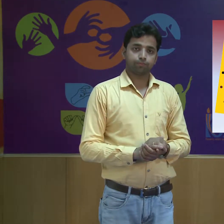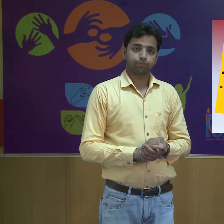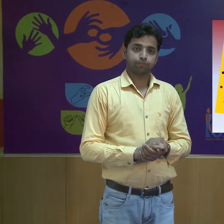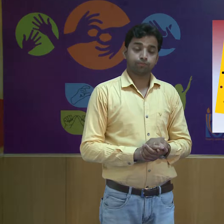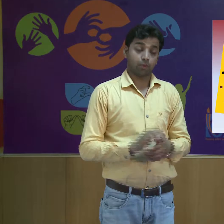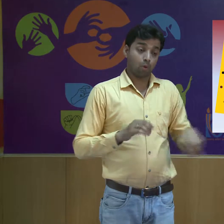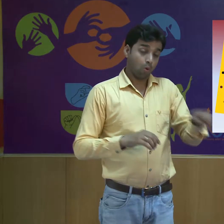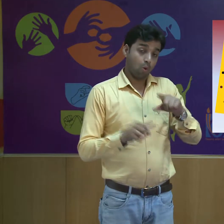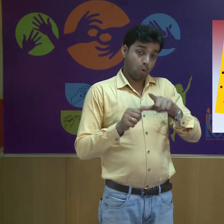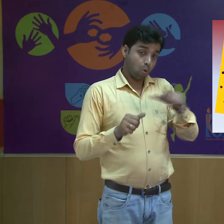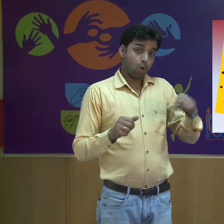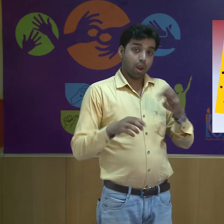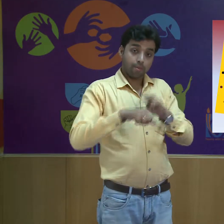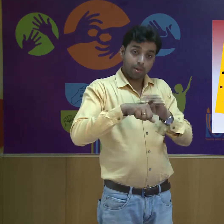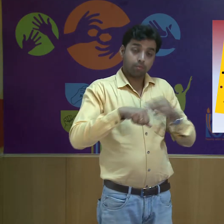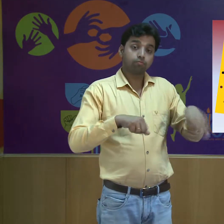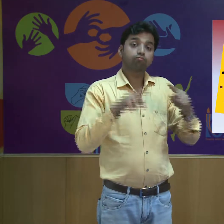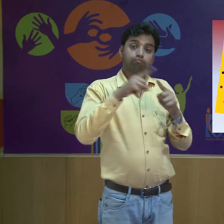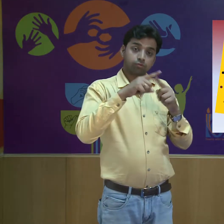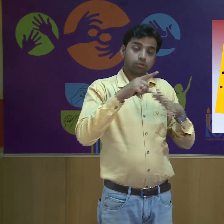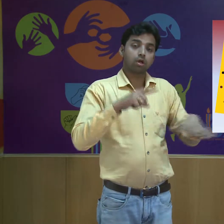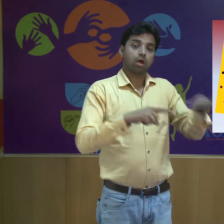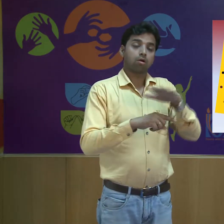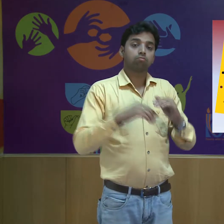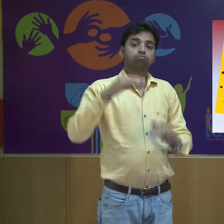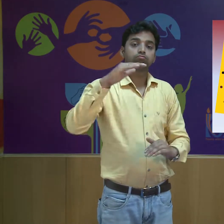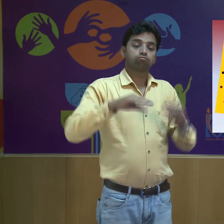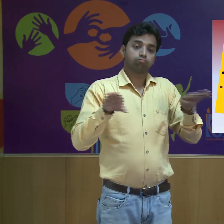All members of a tribe have a common ancestor.